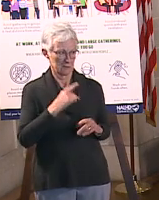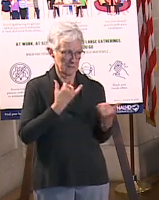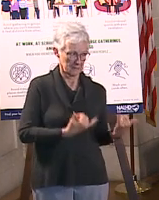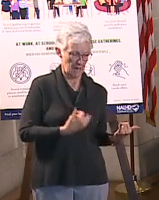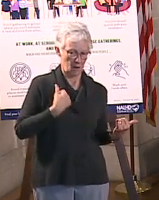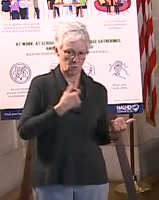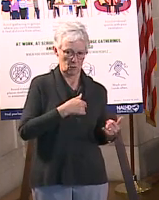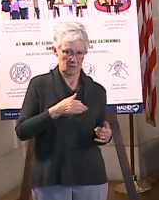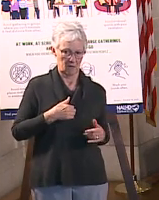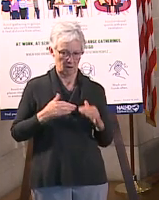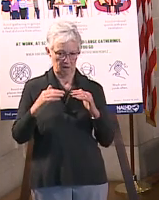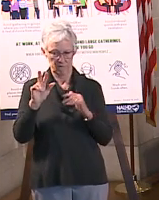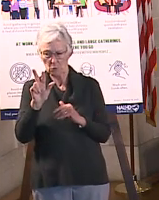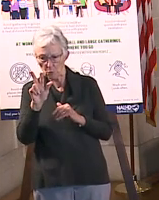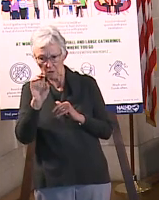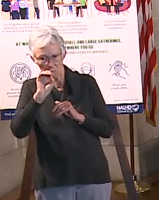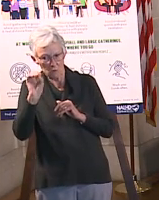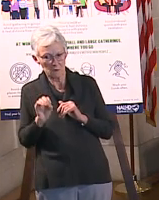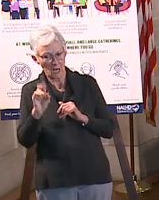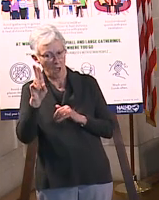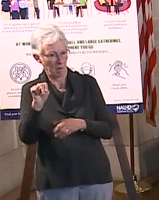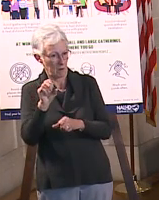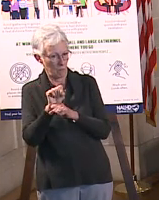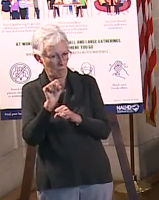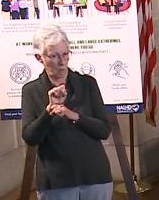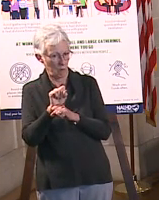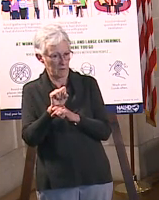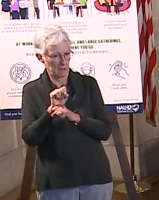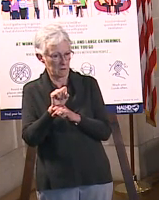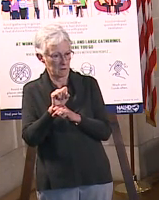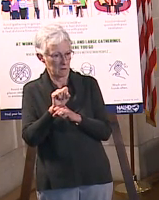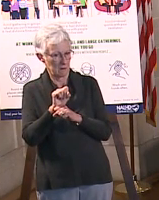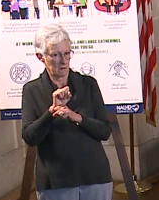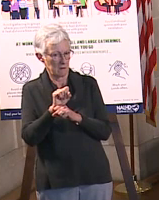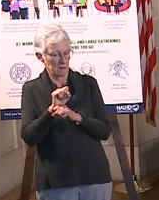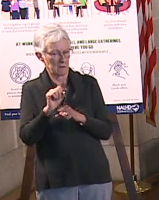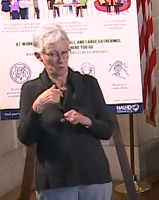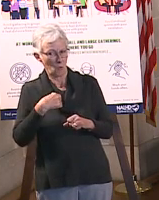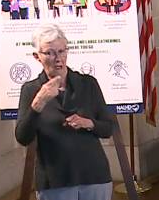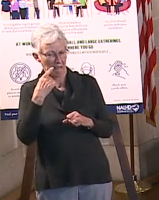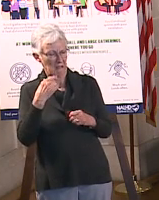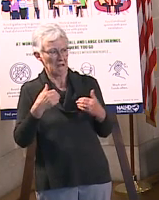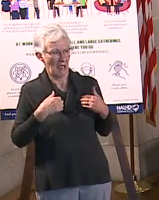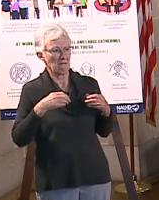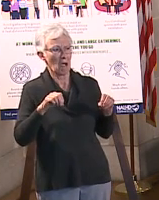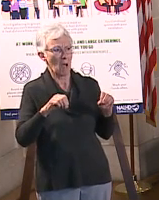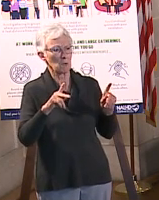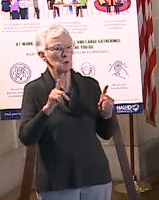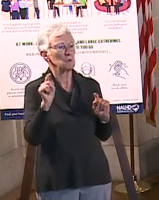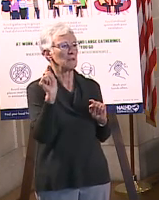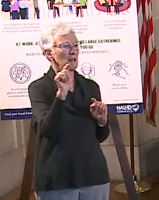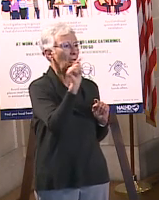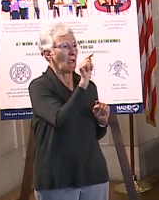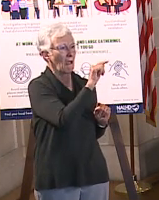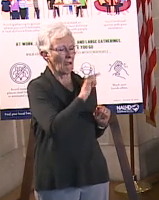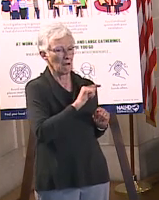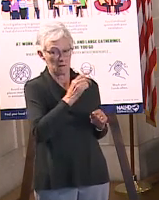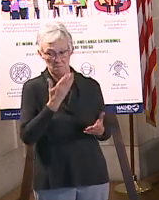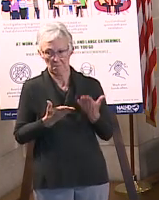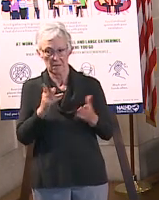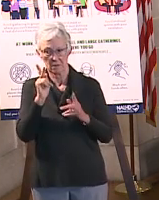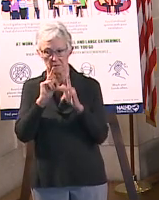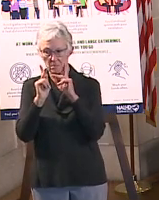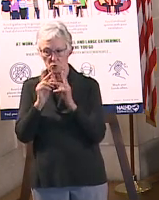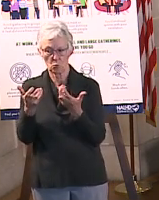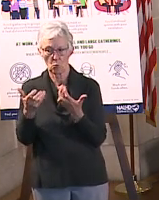It's lower than what it was when the pandemic began. So I think there's opportunities out there. Now, some people may choose not to work just because of their